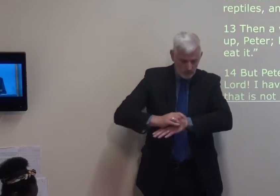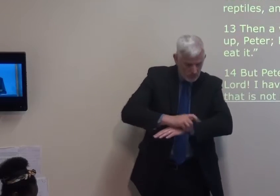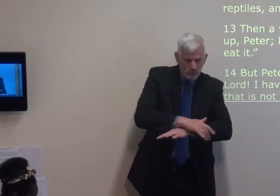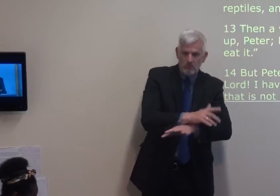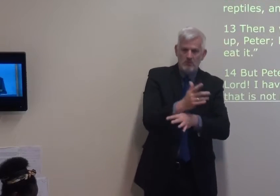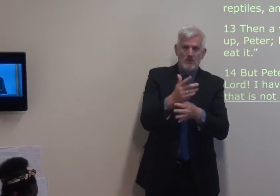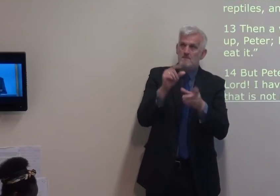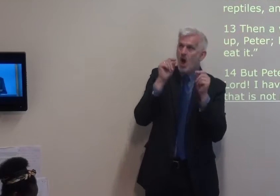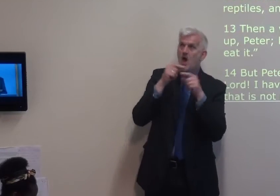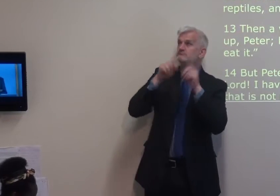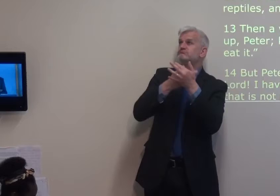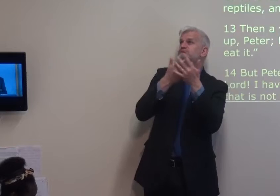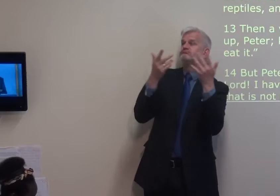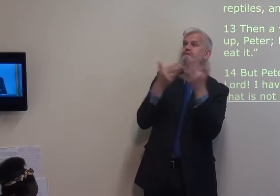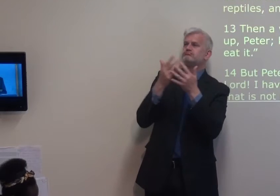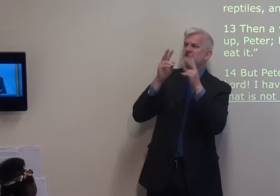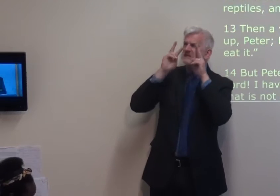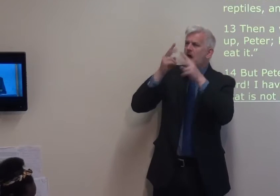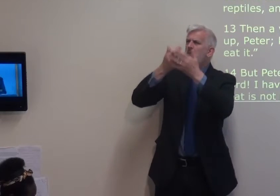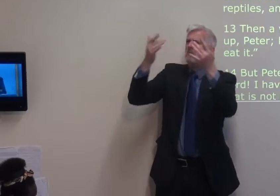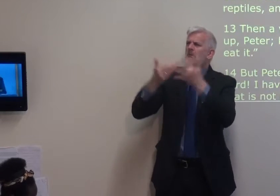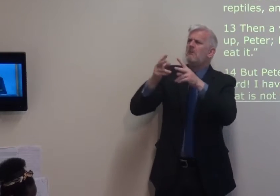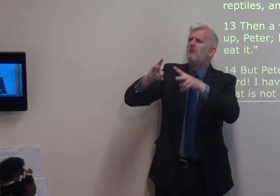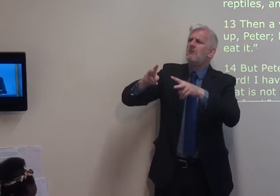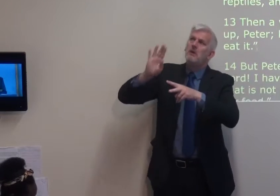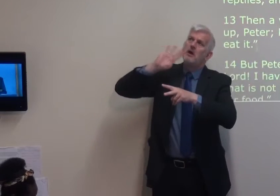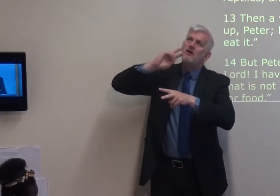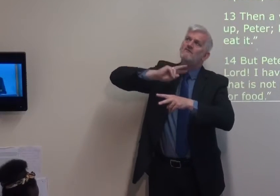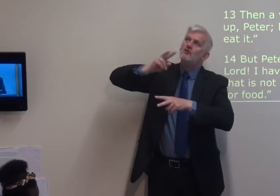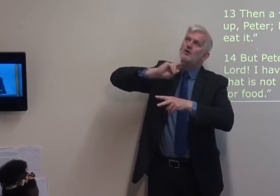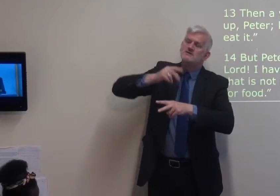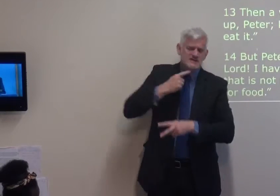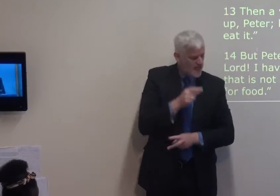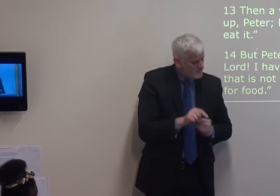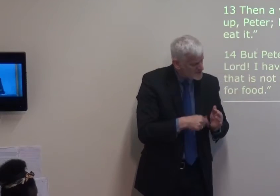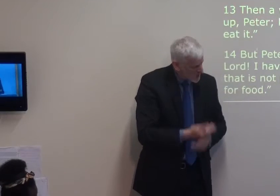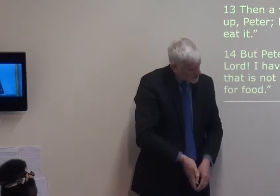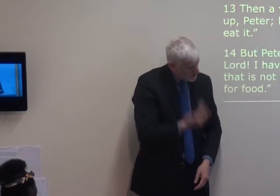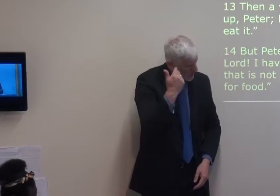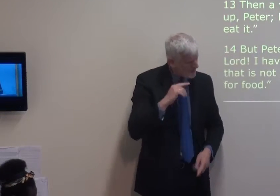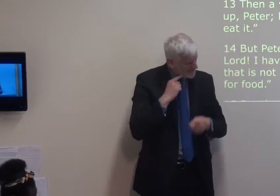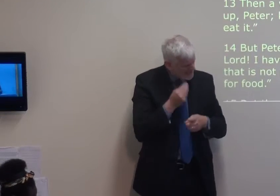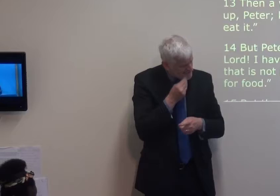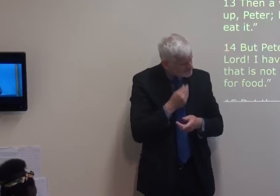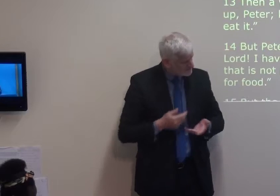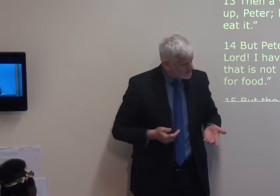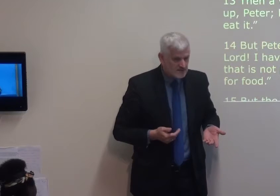air. And there came a voice to him, Rise, Peter, kill and eat.